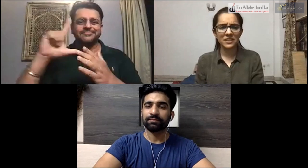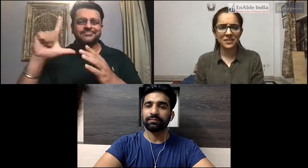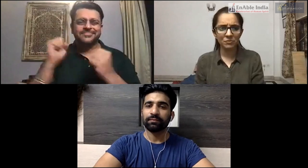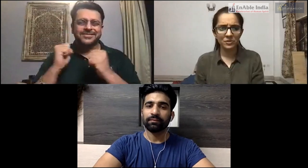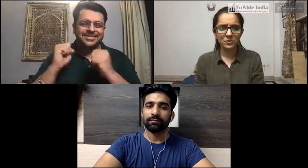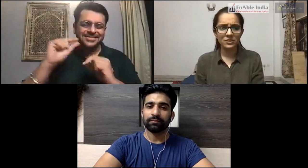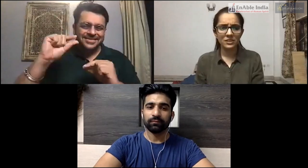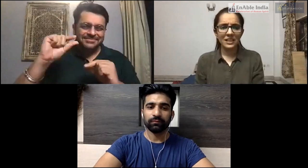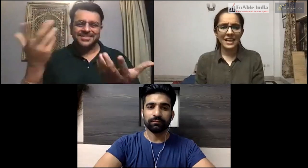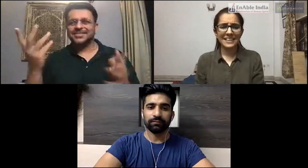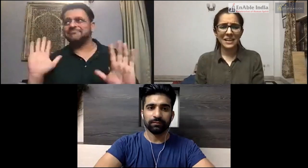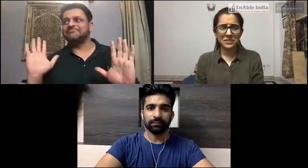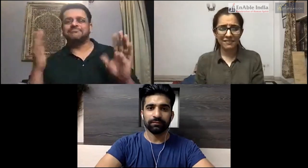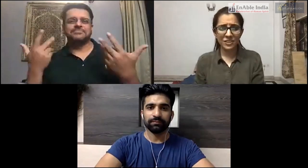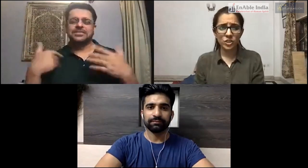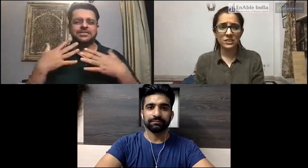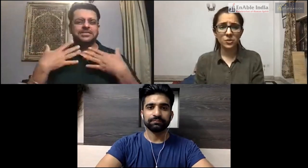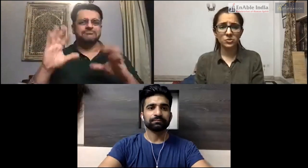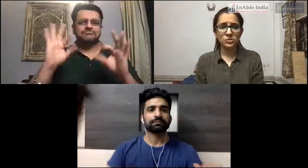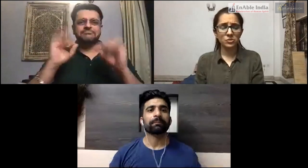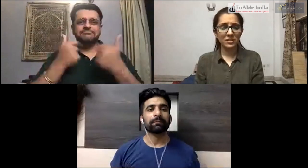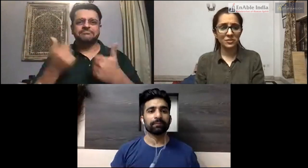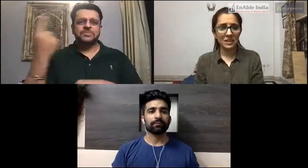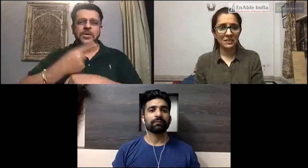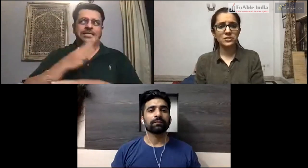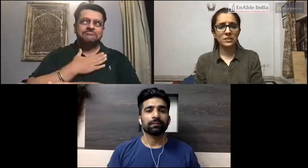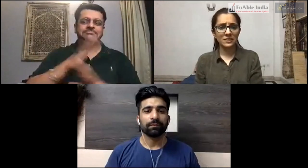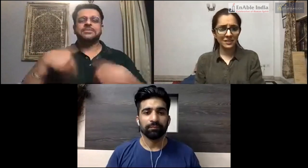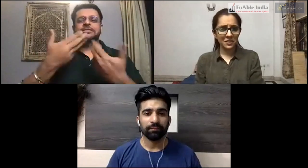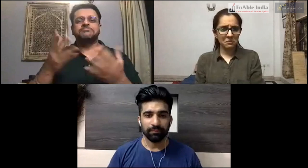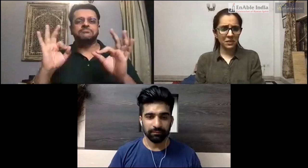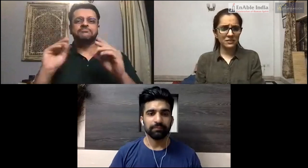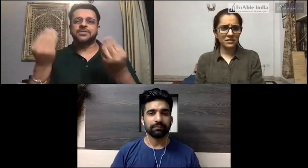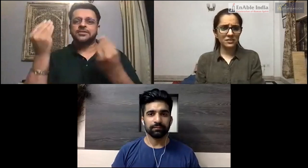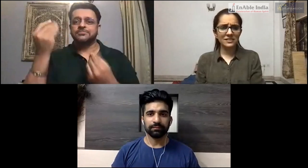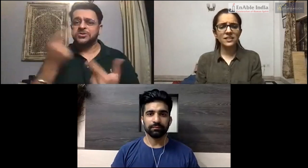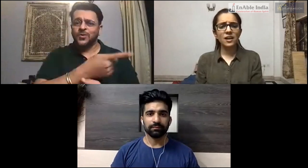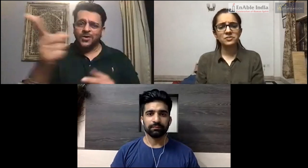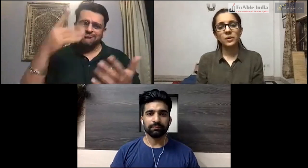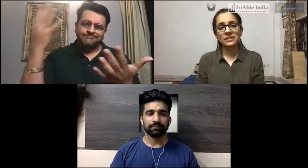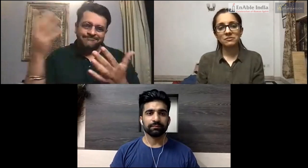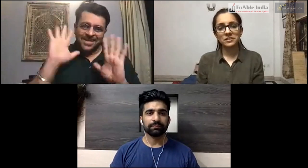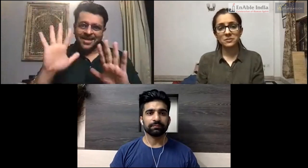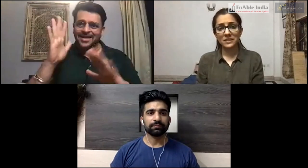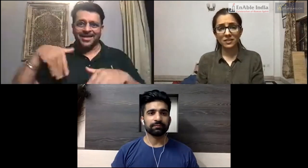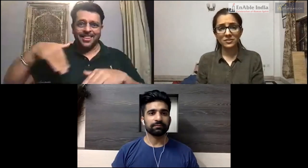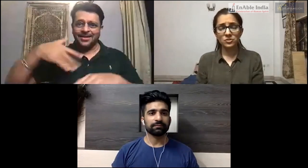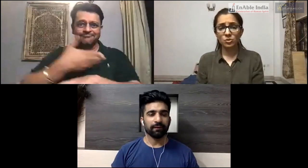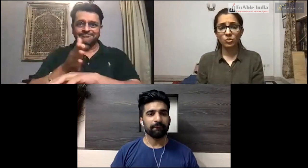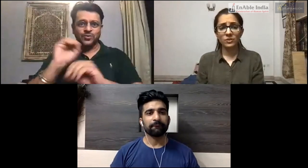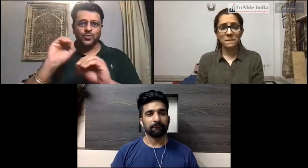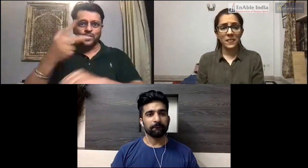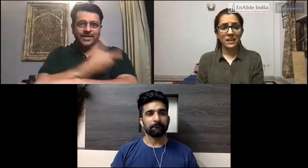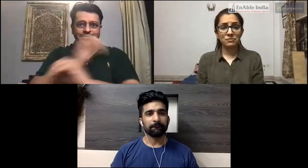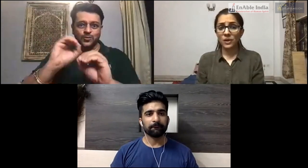bit uncomfortable, and I was having chills also. I was feeling a bit chilly, but resting after one day feels better.